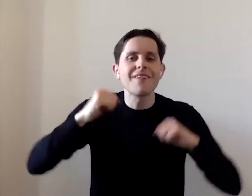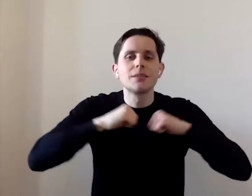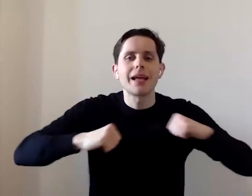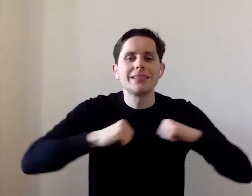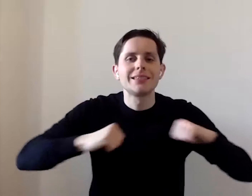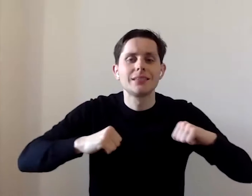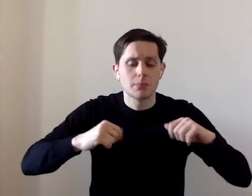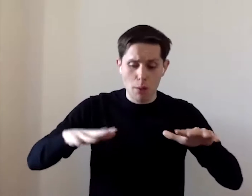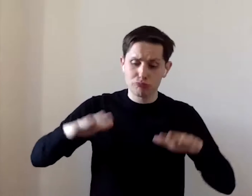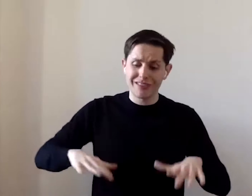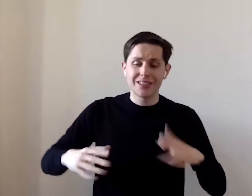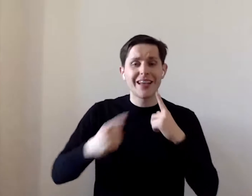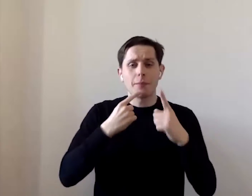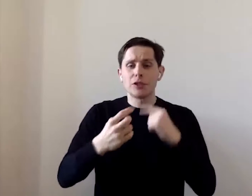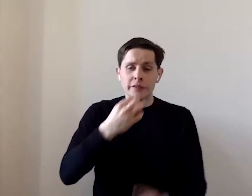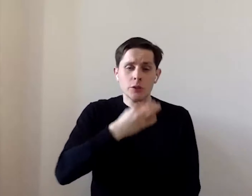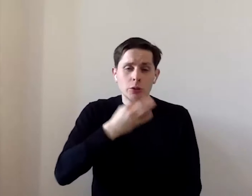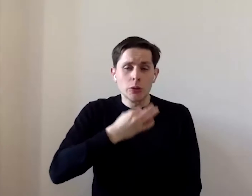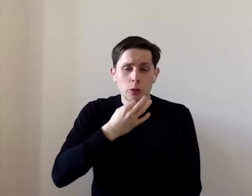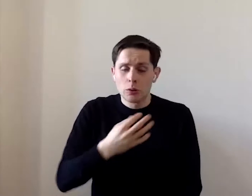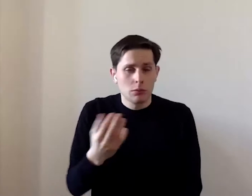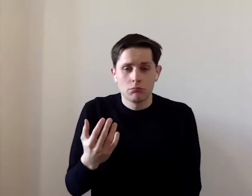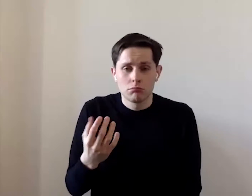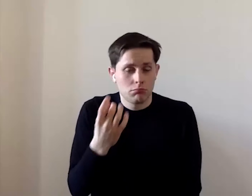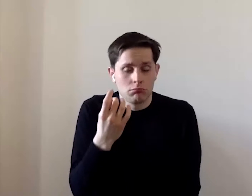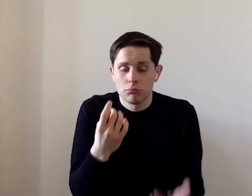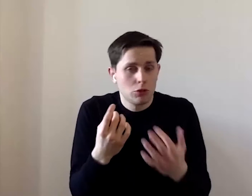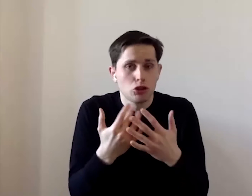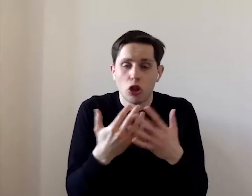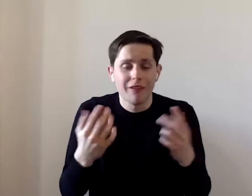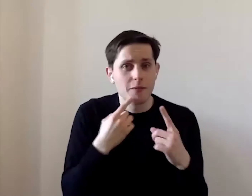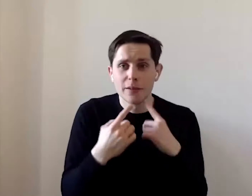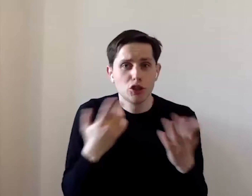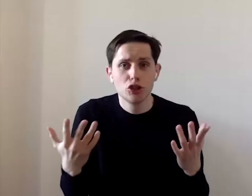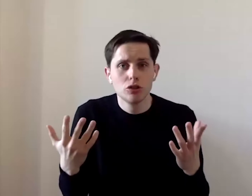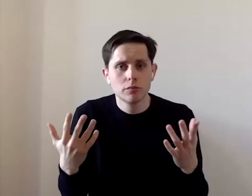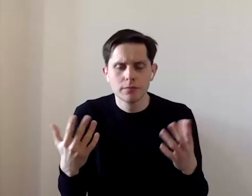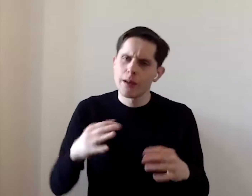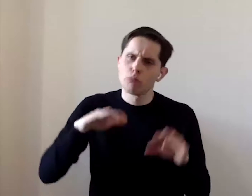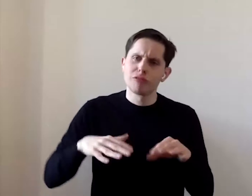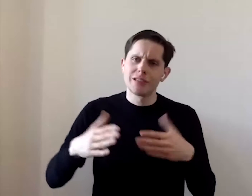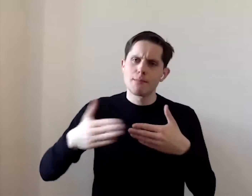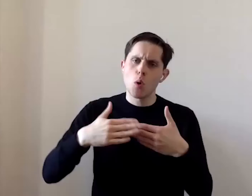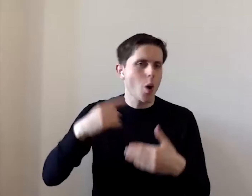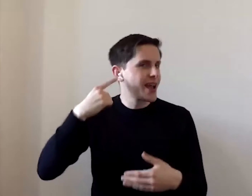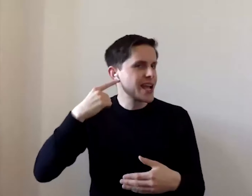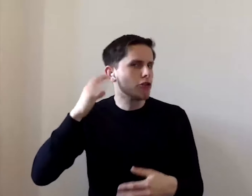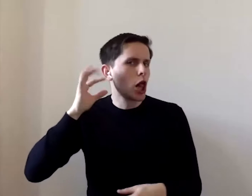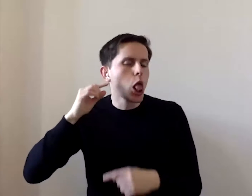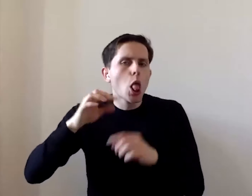was established in America in 2005, but there's no information or guidance linked to deaf space here in the UK. A lot of the